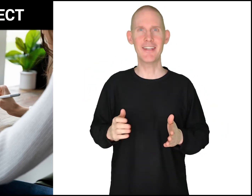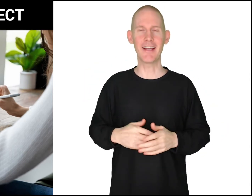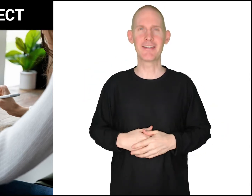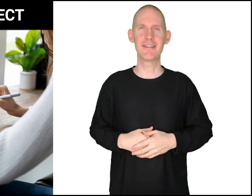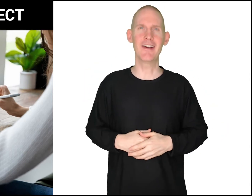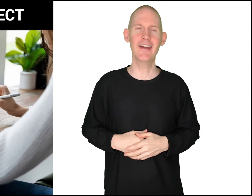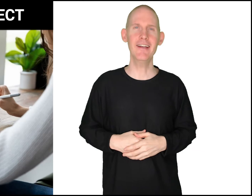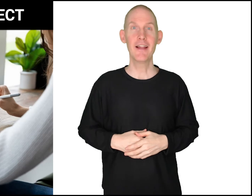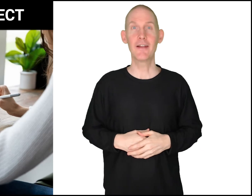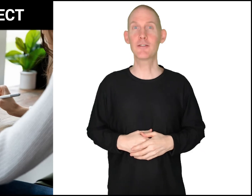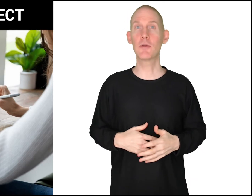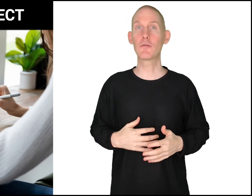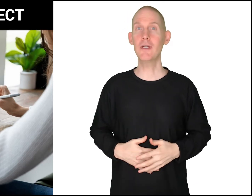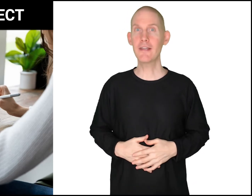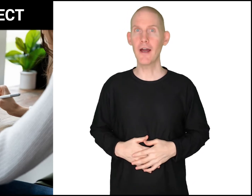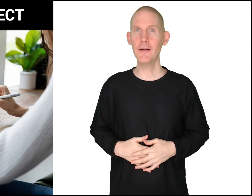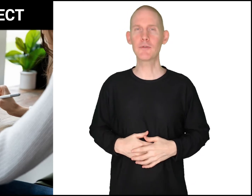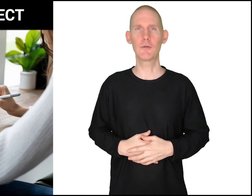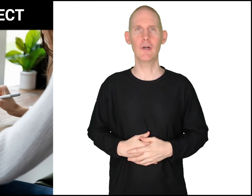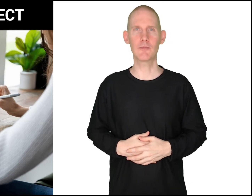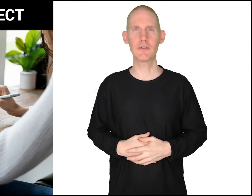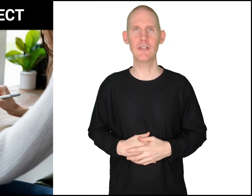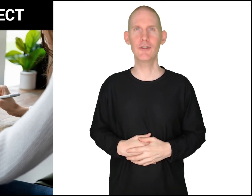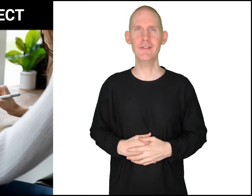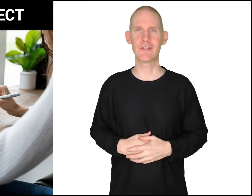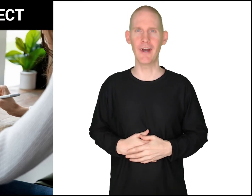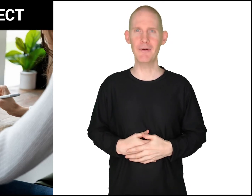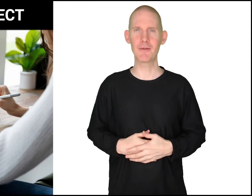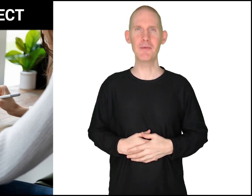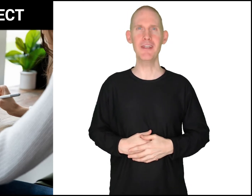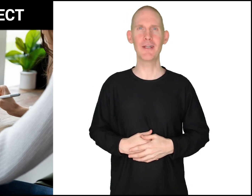Architect, all right? Let's do it 3 times from the rest position. Sign with me, here we go.